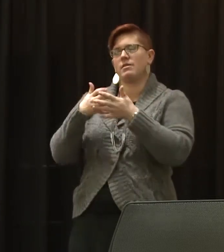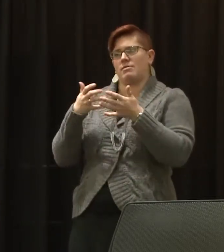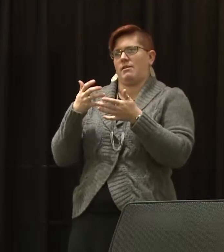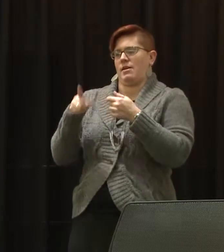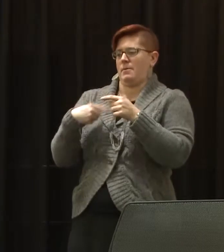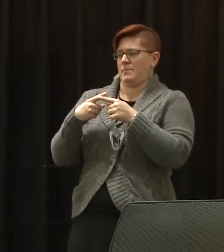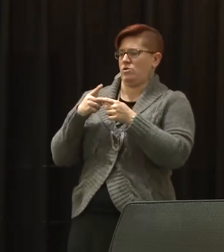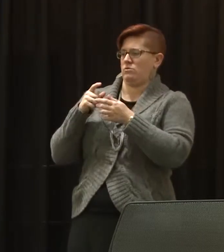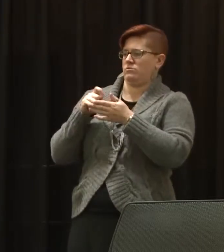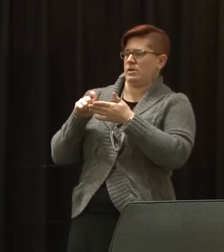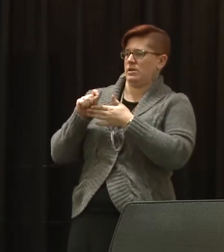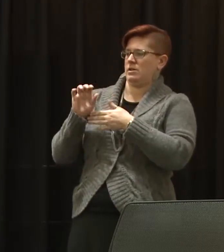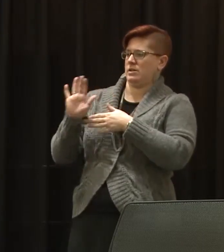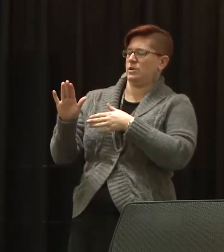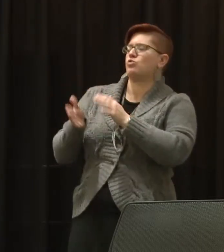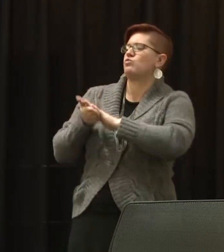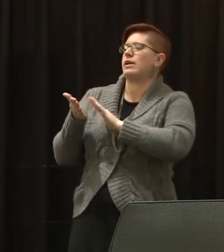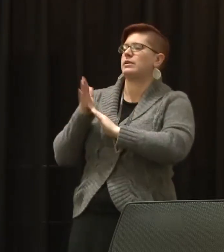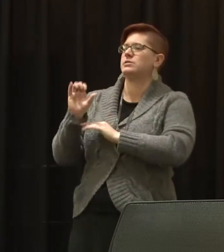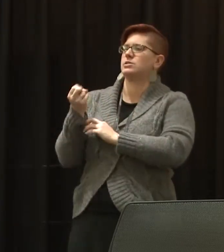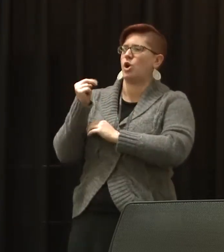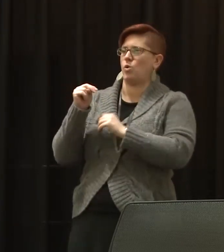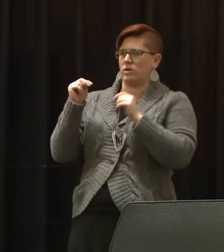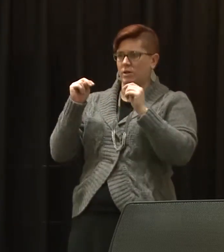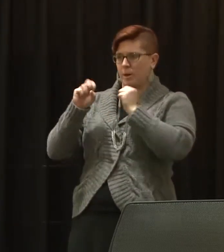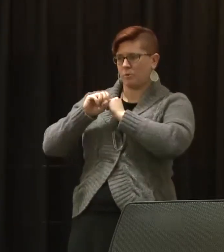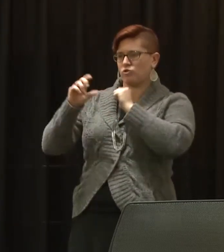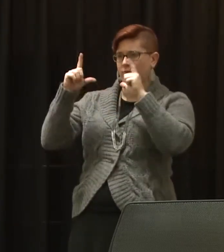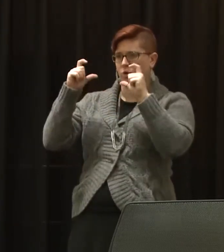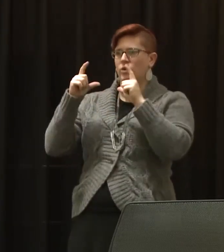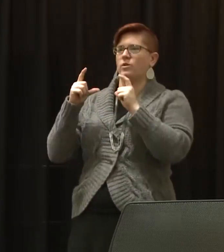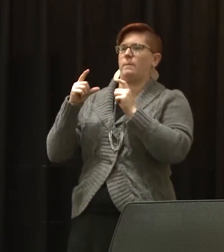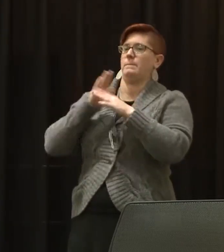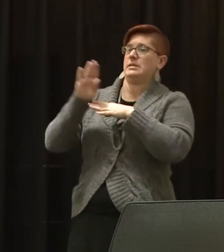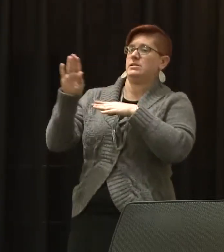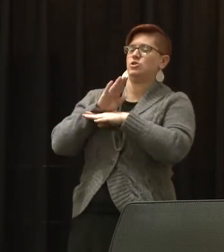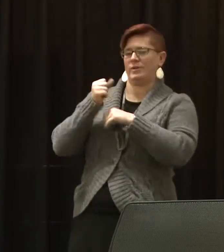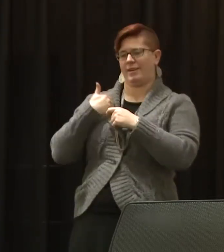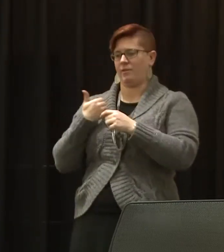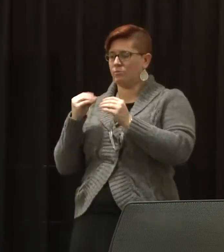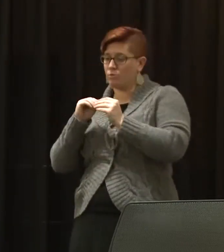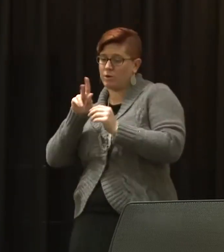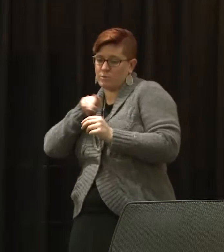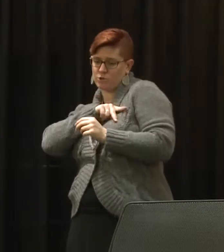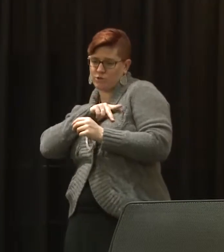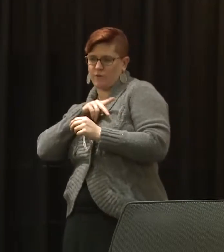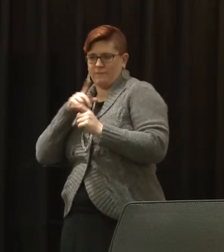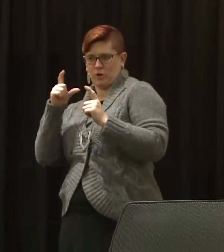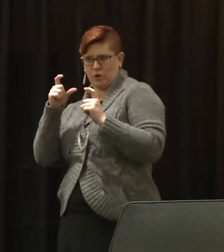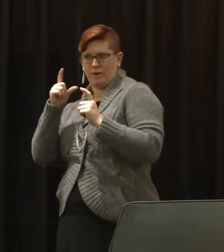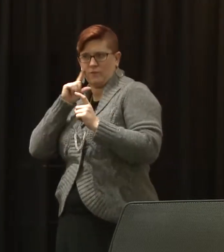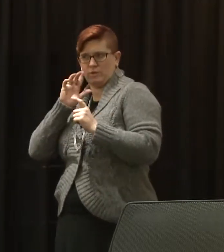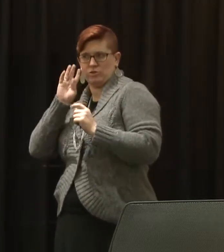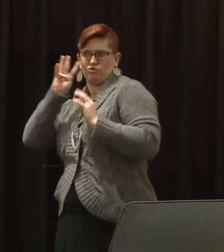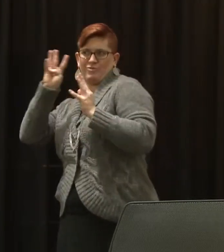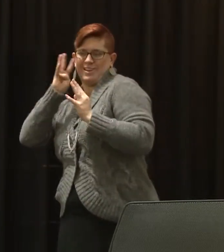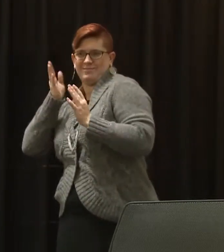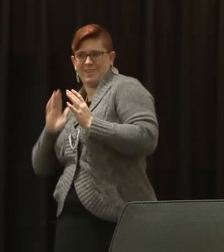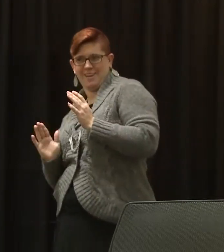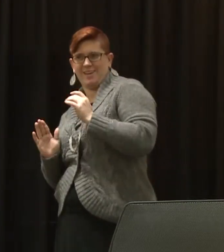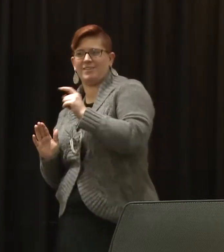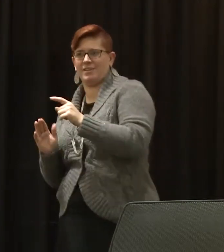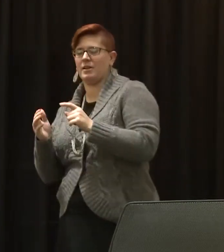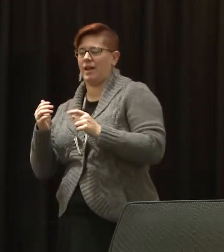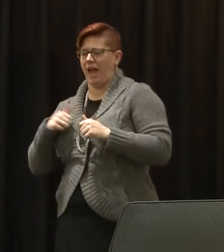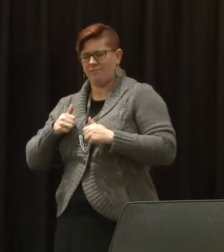commercial photo business so he can free up time for personal photography of a more creative nature. I have lived that life. My first job